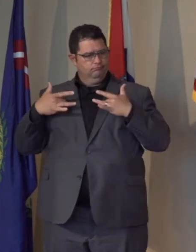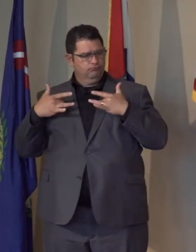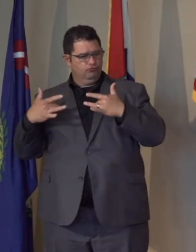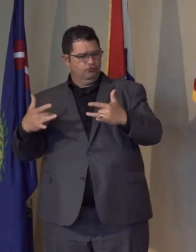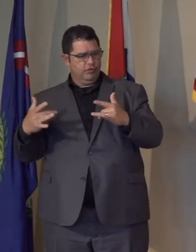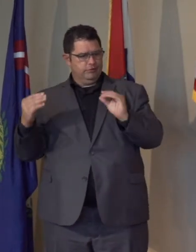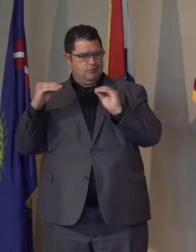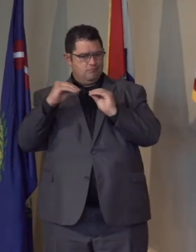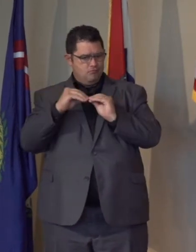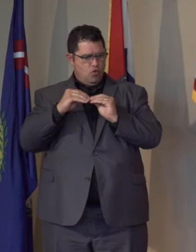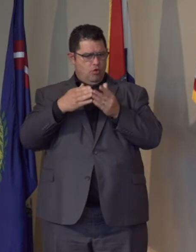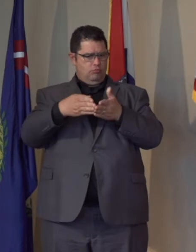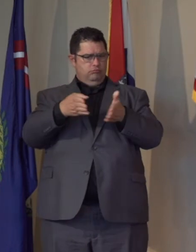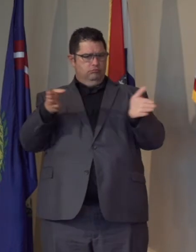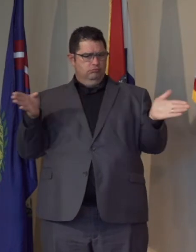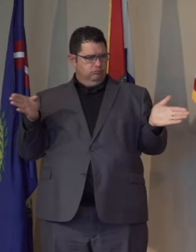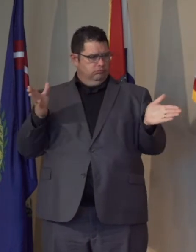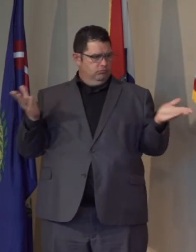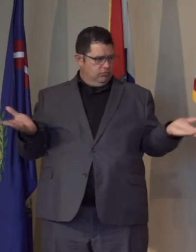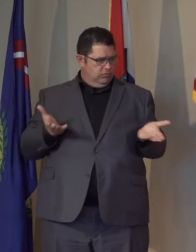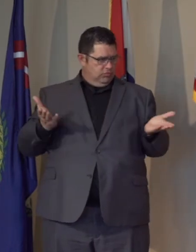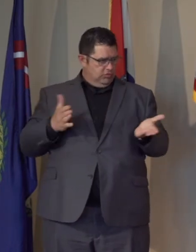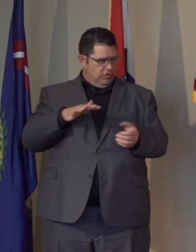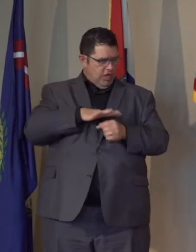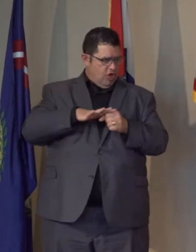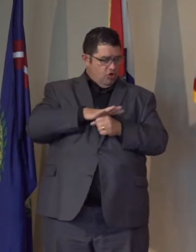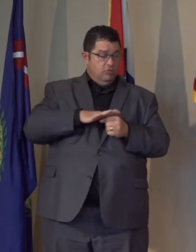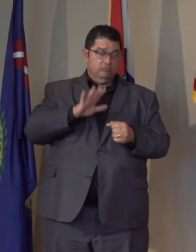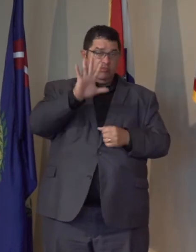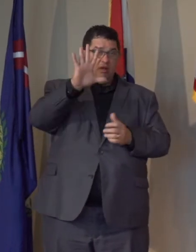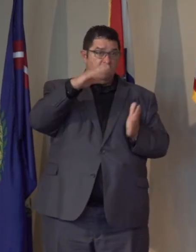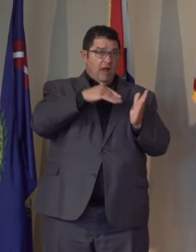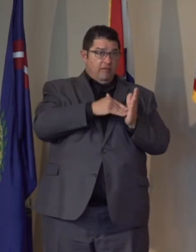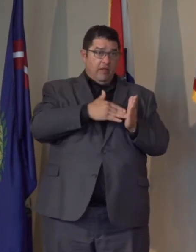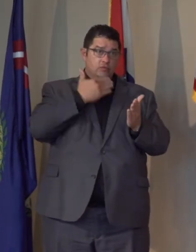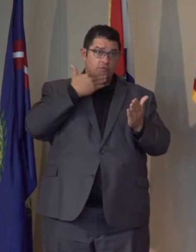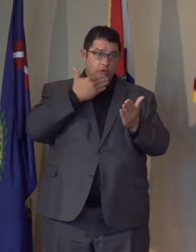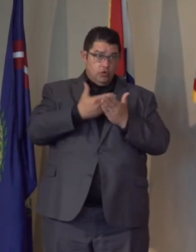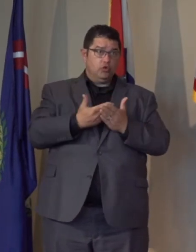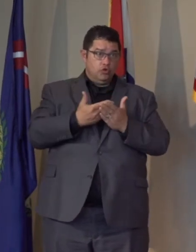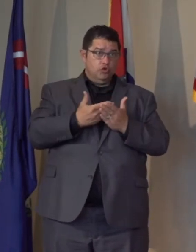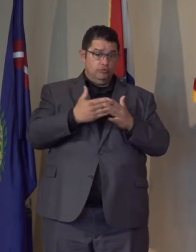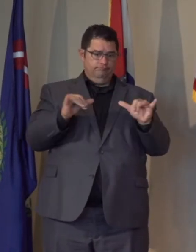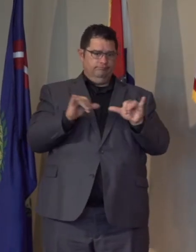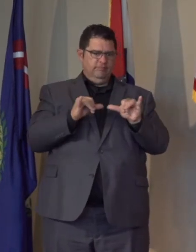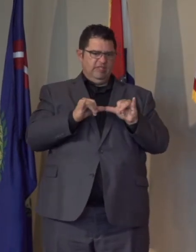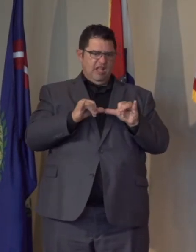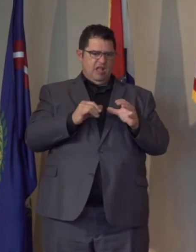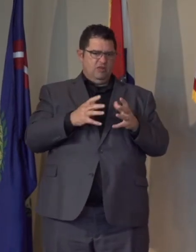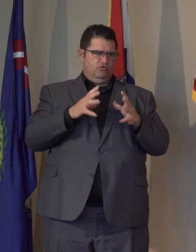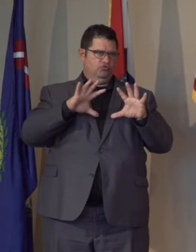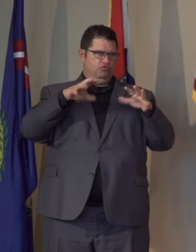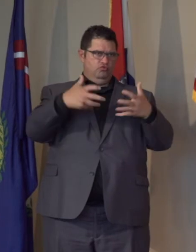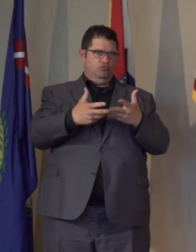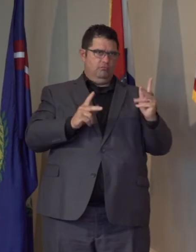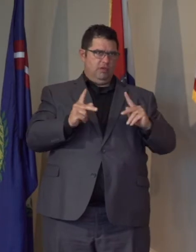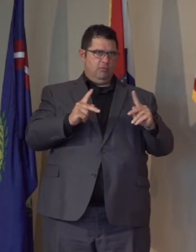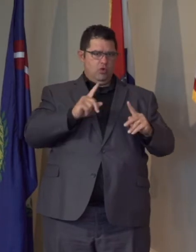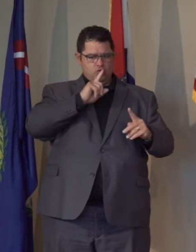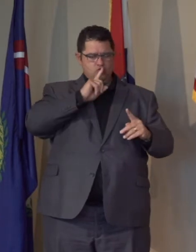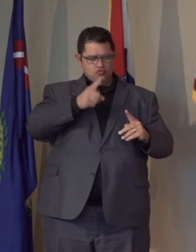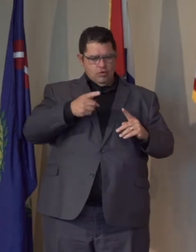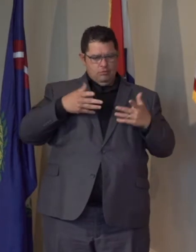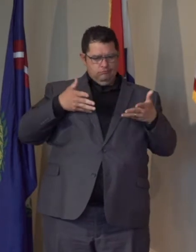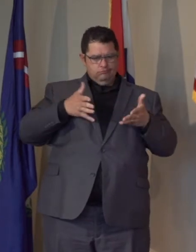more county-wide speaking? Right. Yeah, 5,000 is a very good sample size. It allows us to really drill down